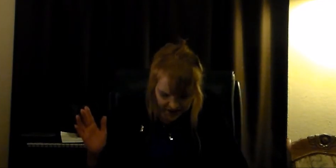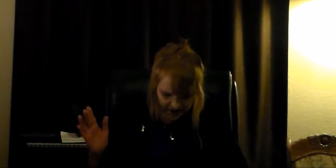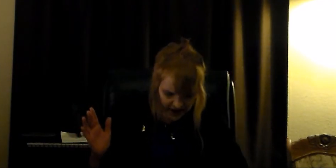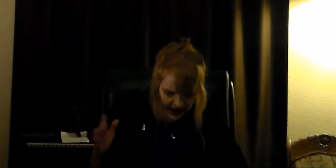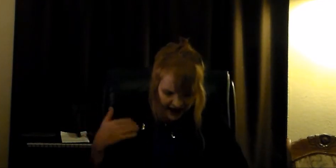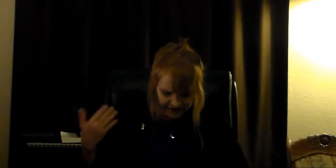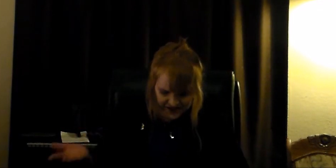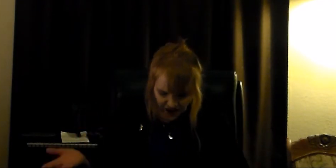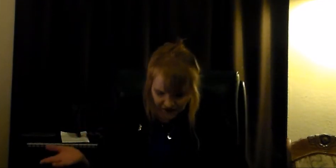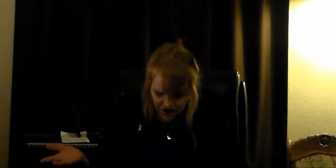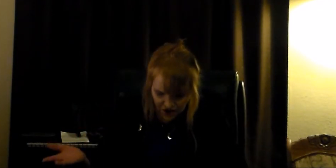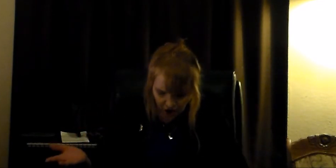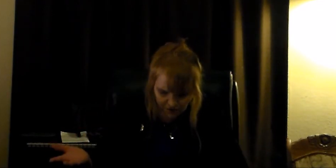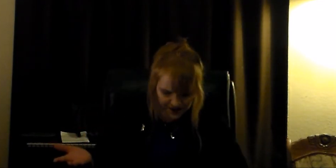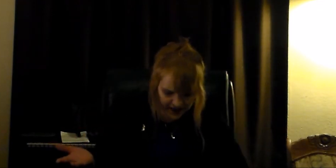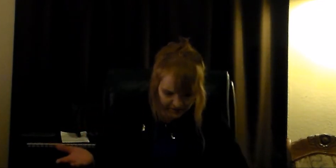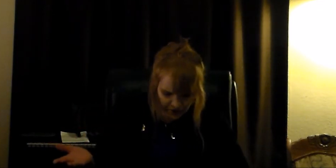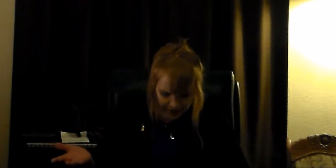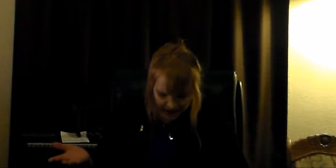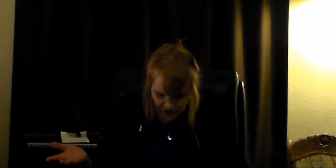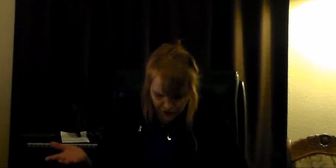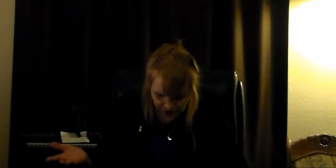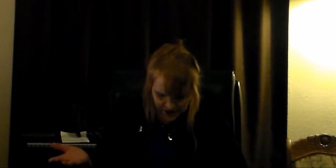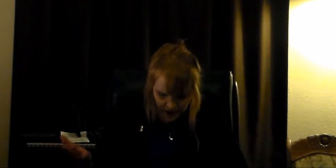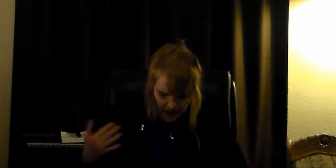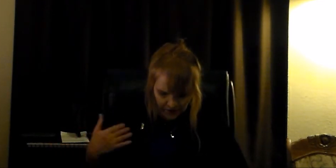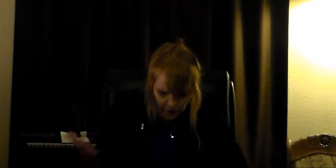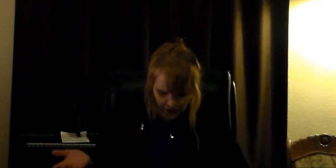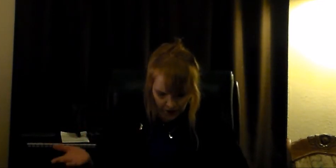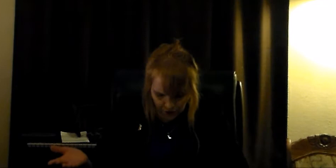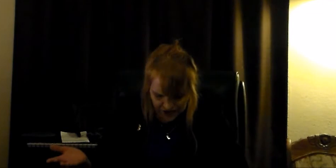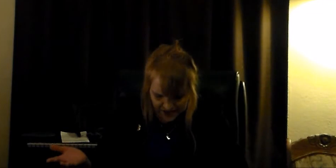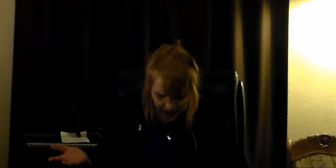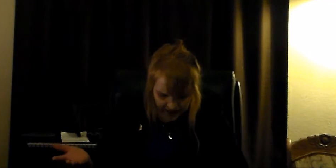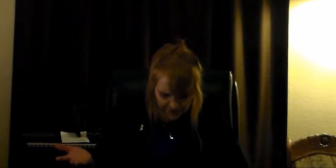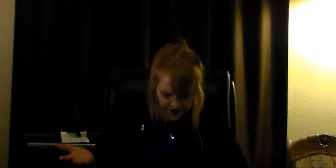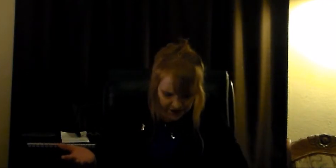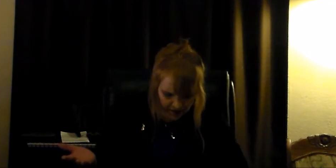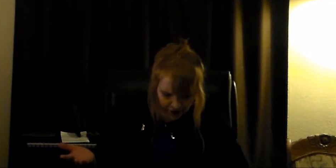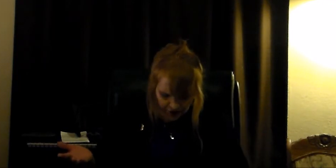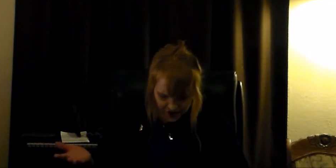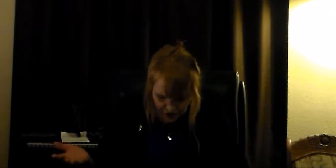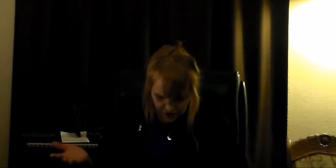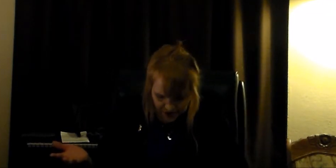309-676-3000. And the Salvation Armies have food pantries. The one in Northeast Adams number is